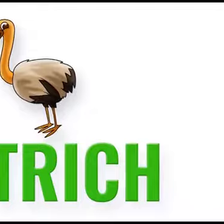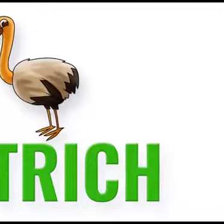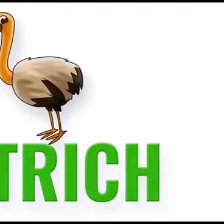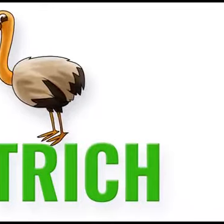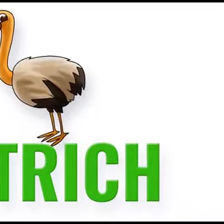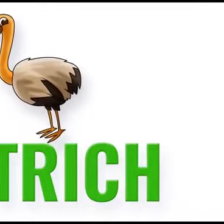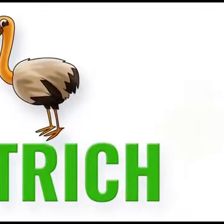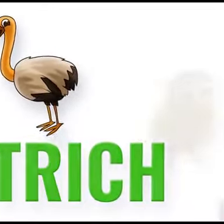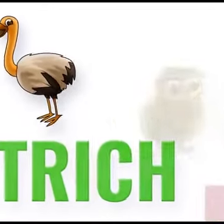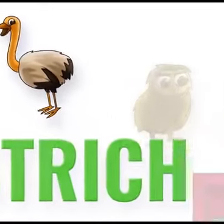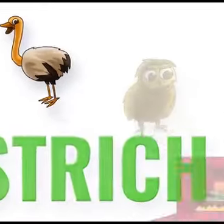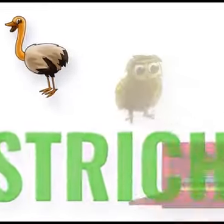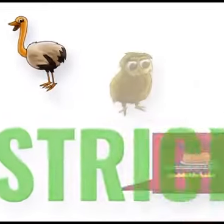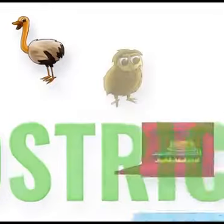Thank you.